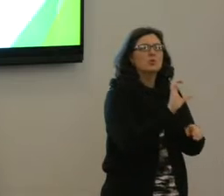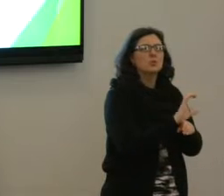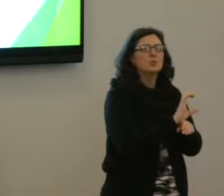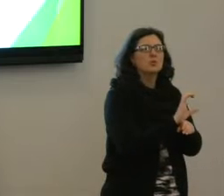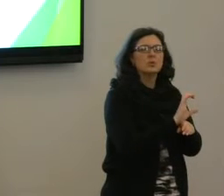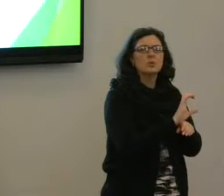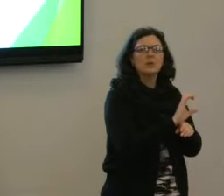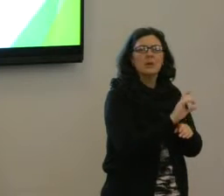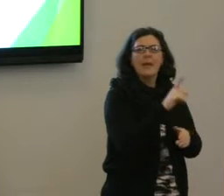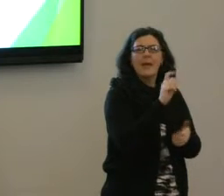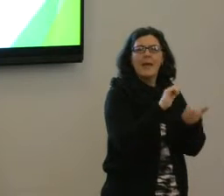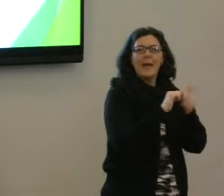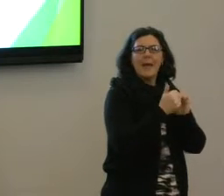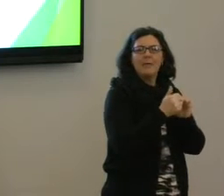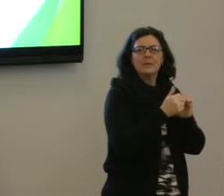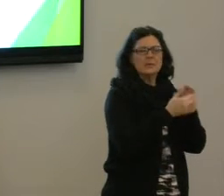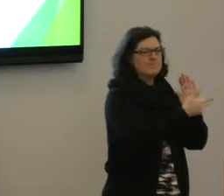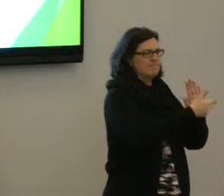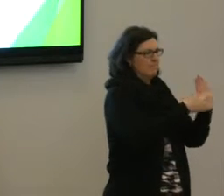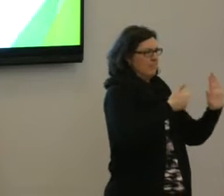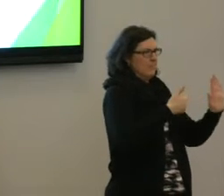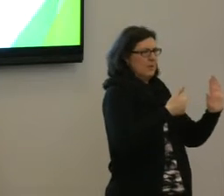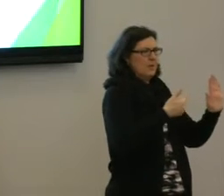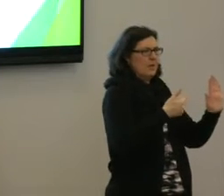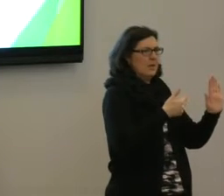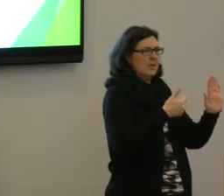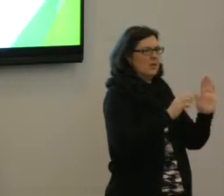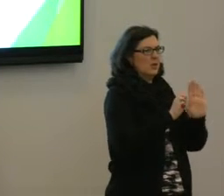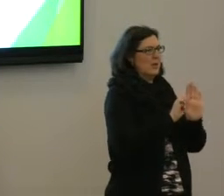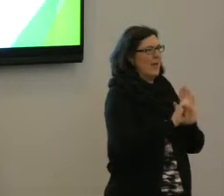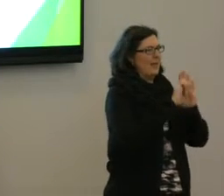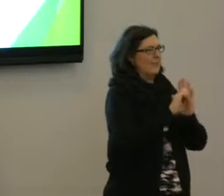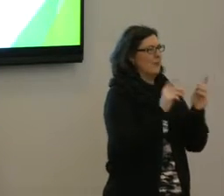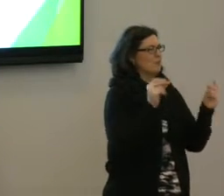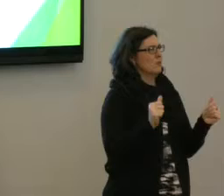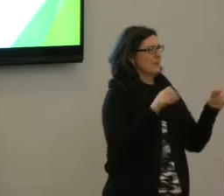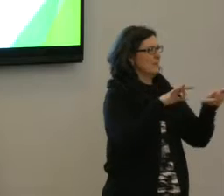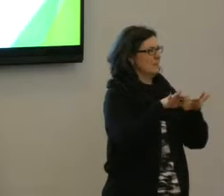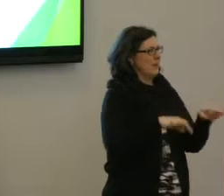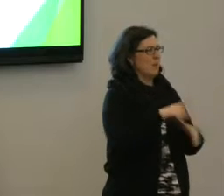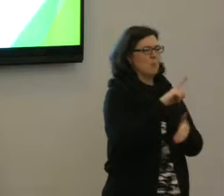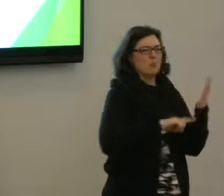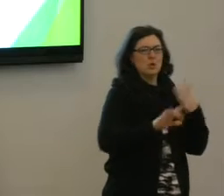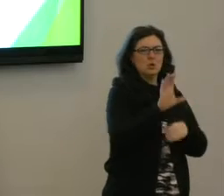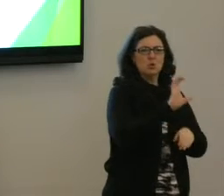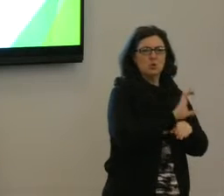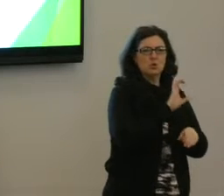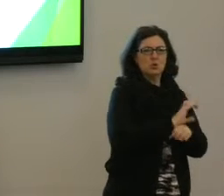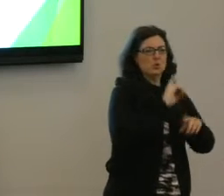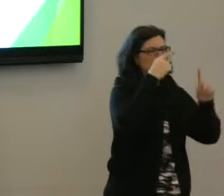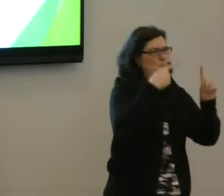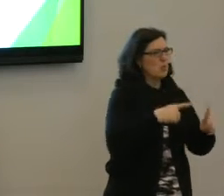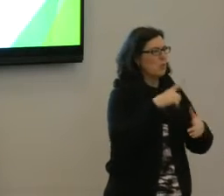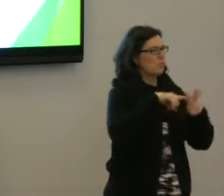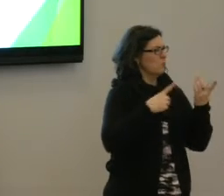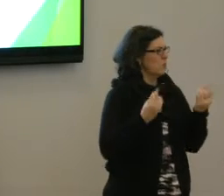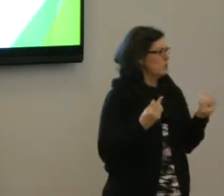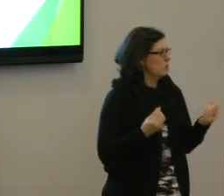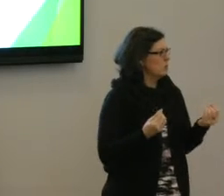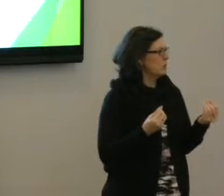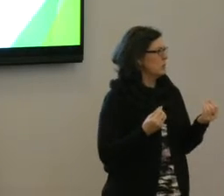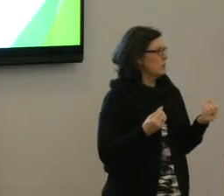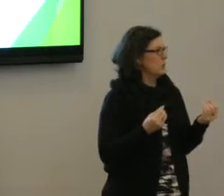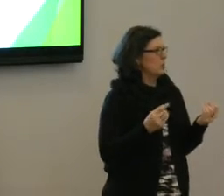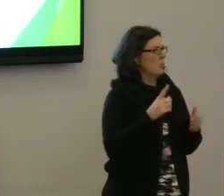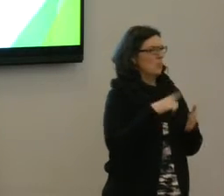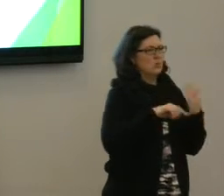how does it define itself in terms of an elevator phrase about what kind of church it hopes to be and tries to attract people? Anybody